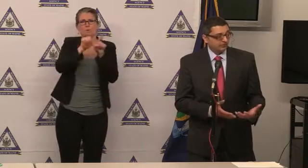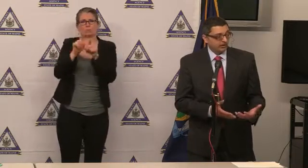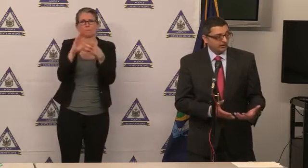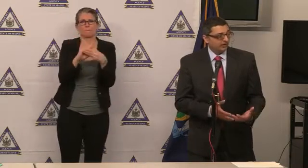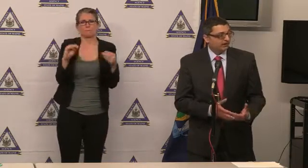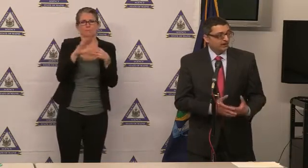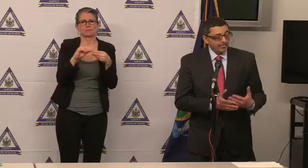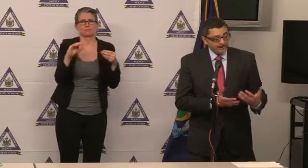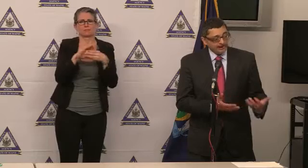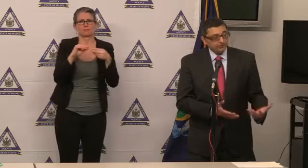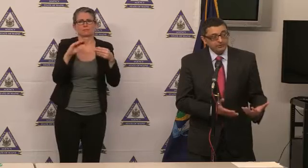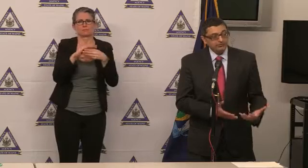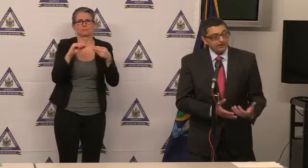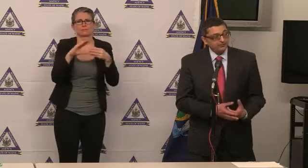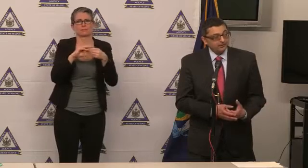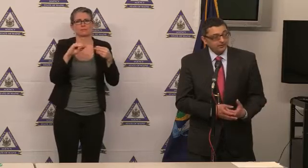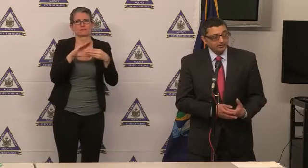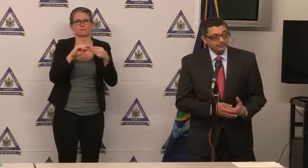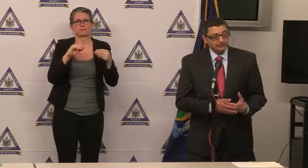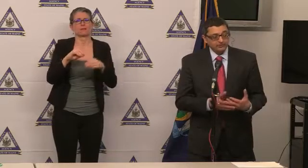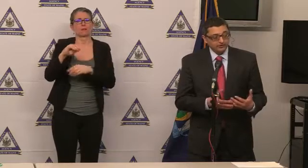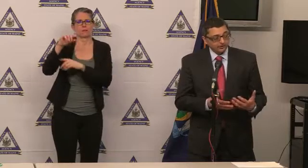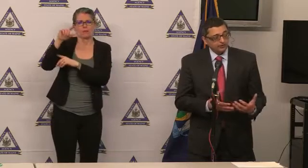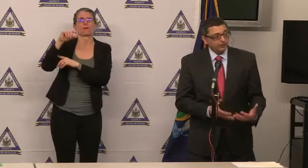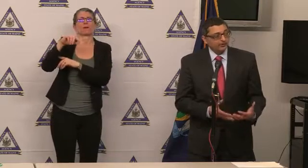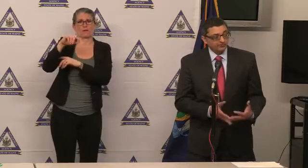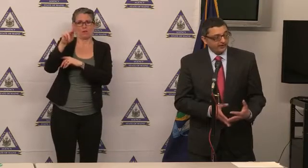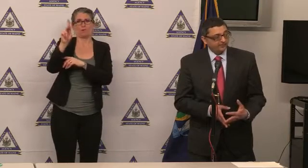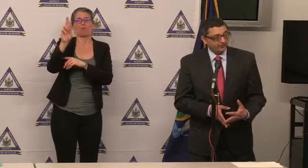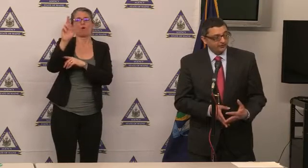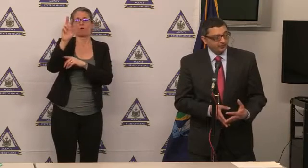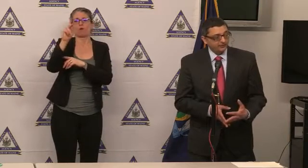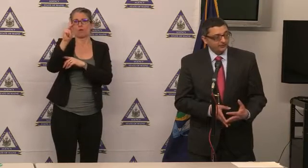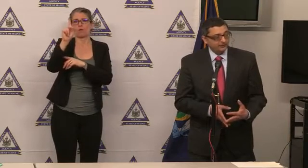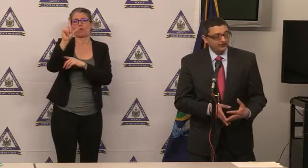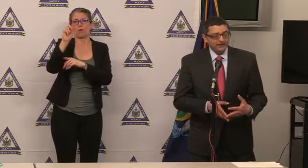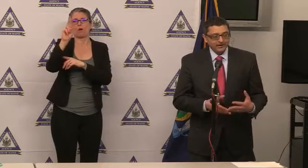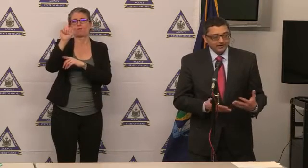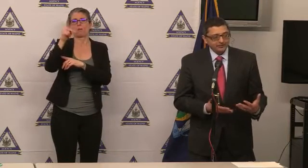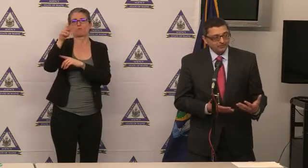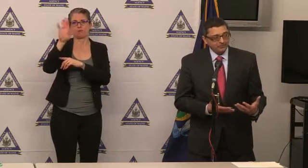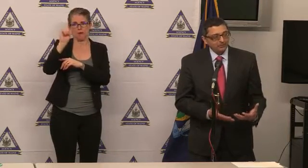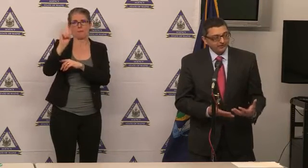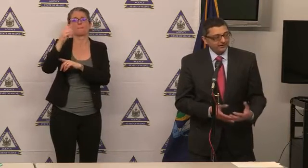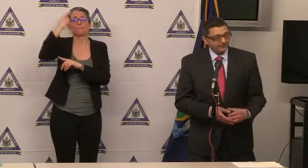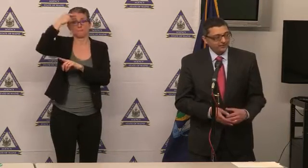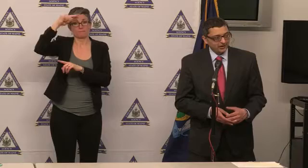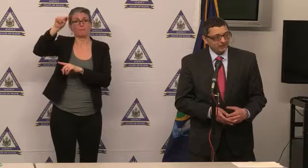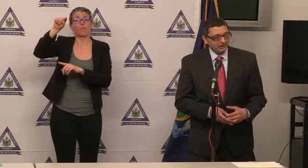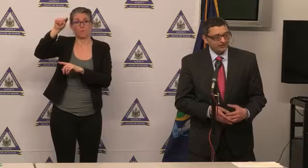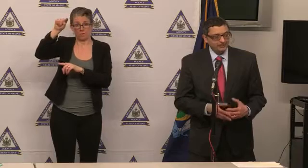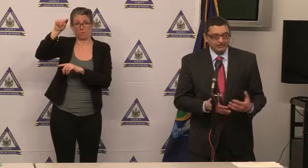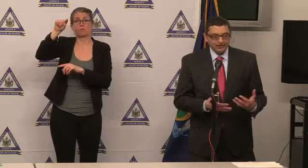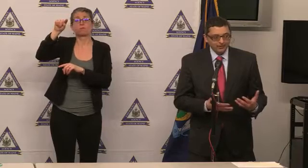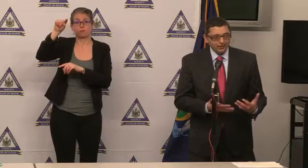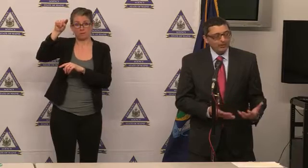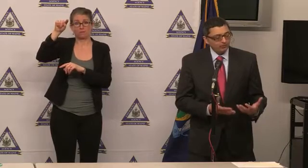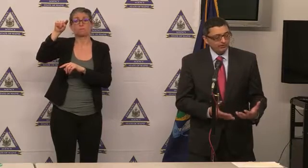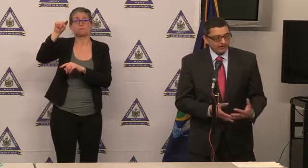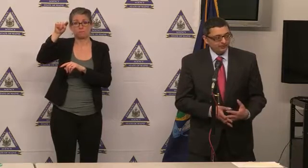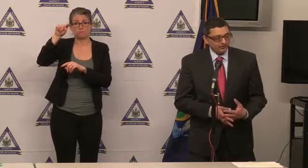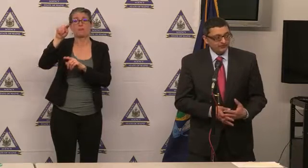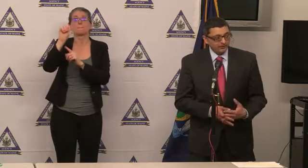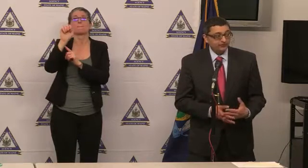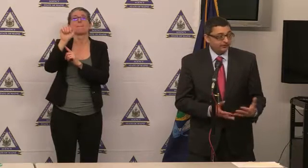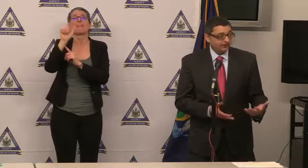of malaria. As with a lot of these questions, they're great scientific questions, and as with most scientific inquiries, we won't really